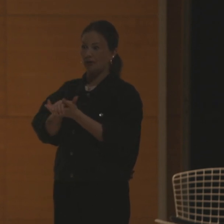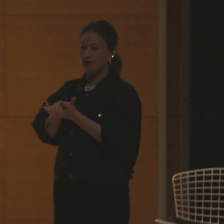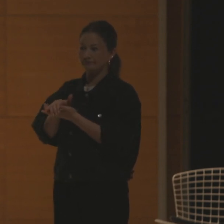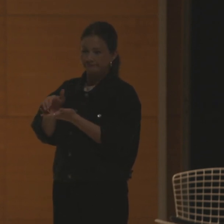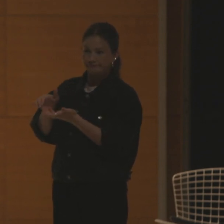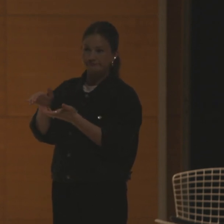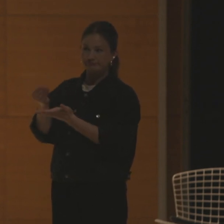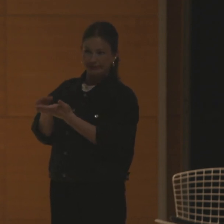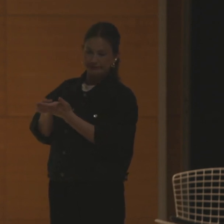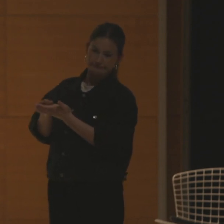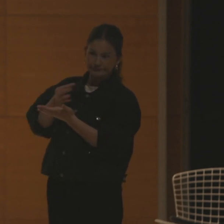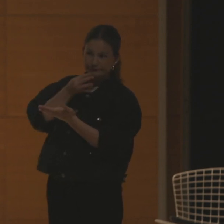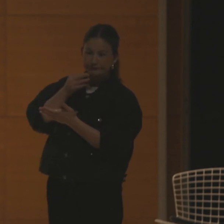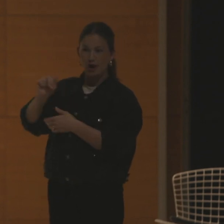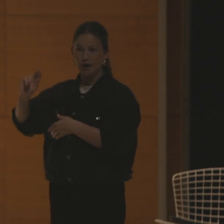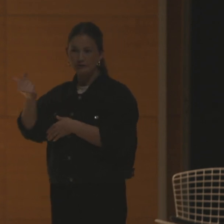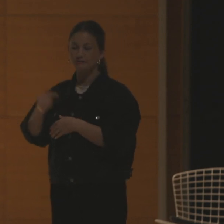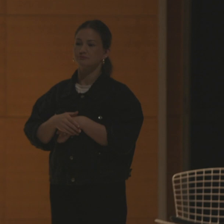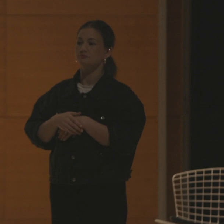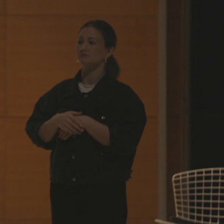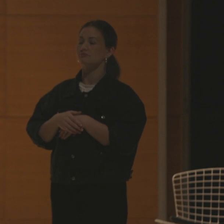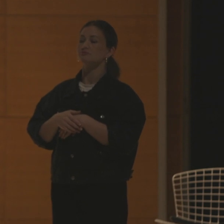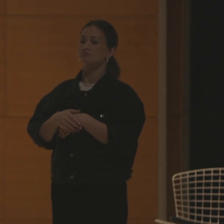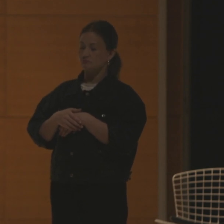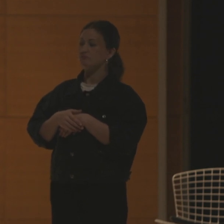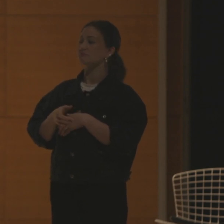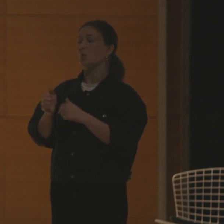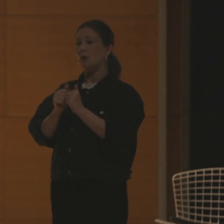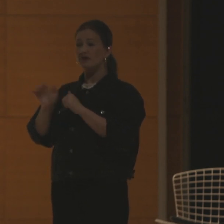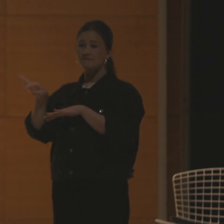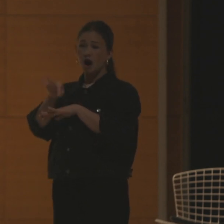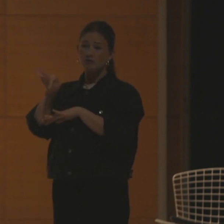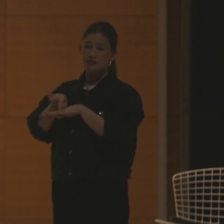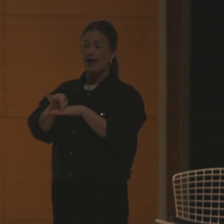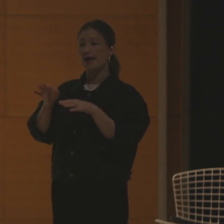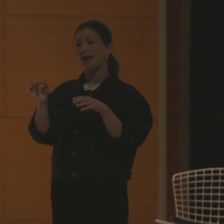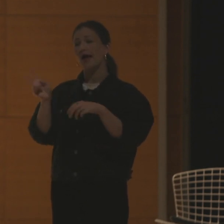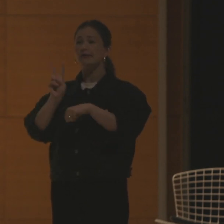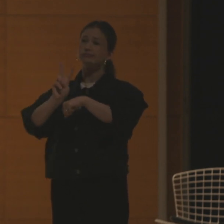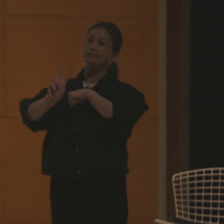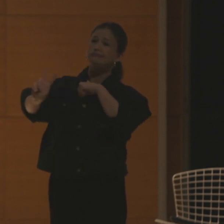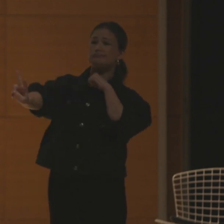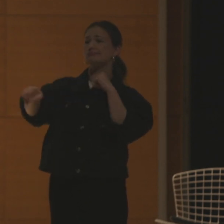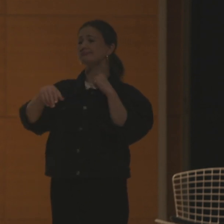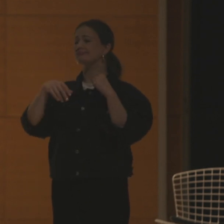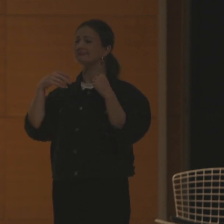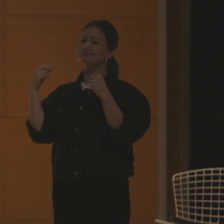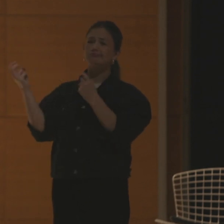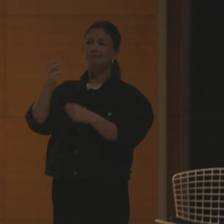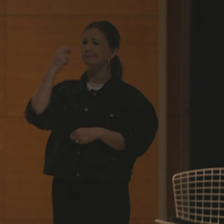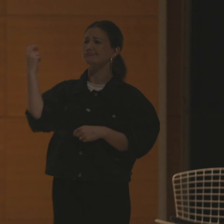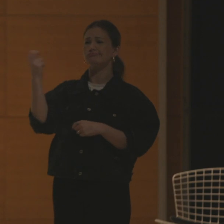come August. With her new fiance, she sailed under the Golden Gate Bridge, climbed sandstone boulders, ran loops in the Oakland